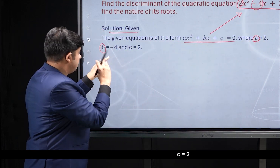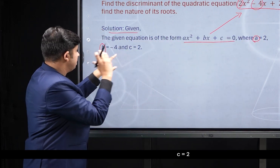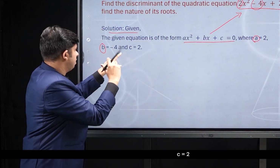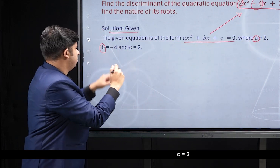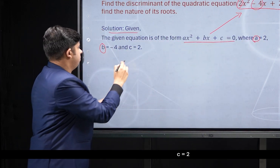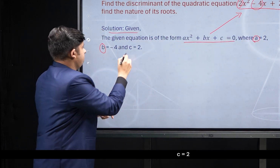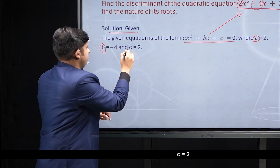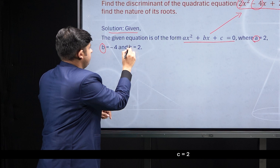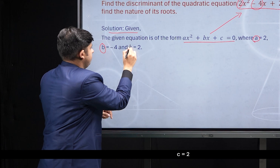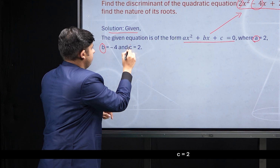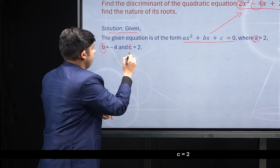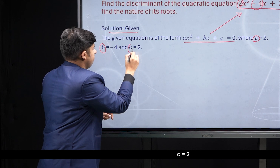and c equal to 2.